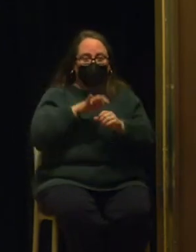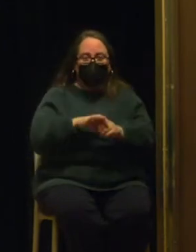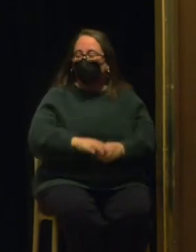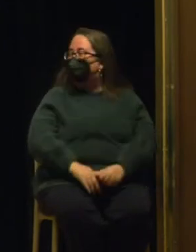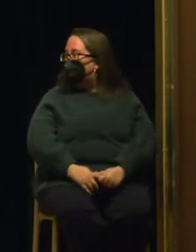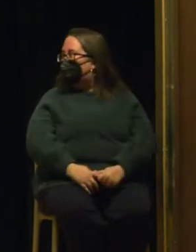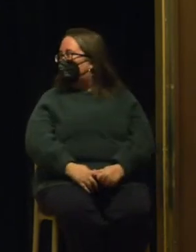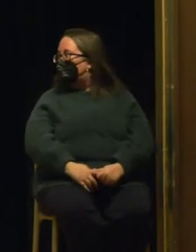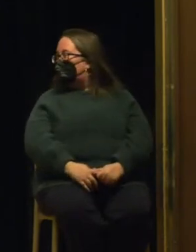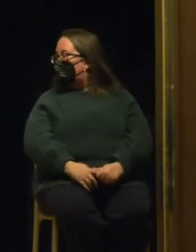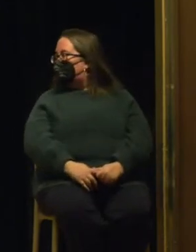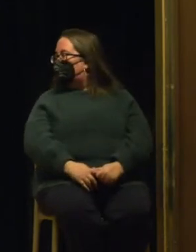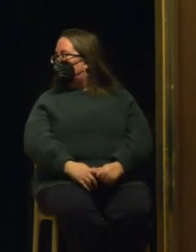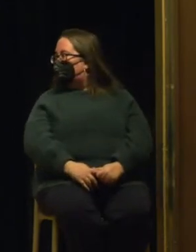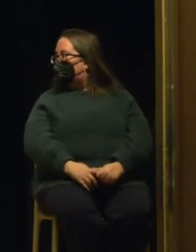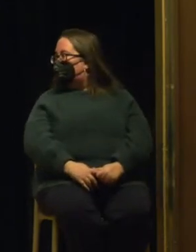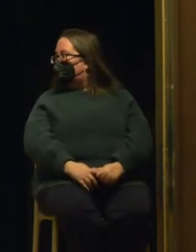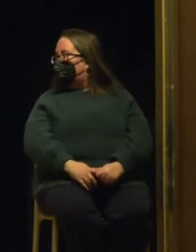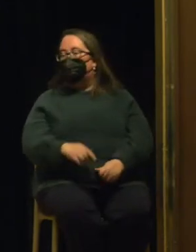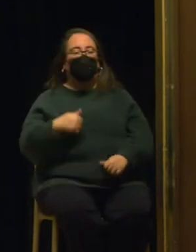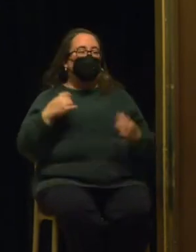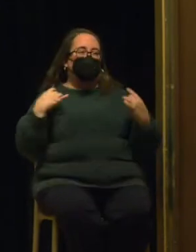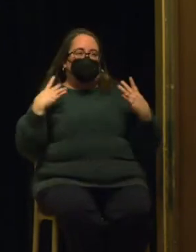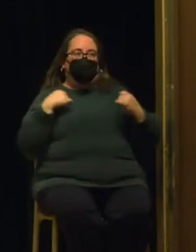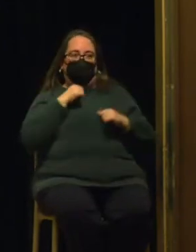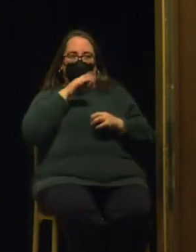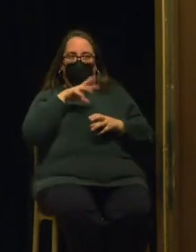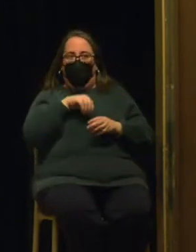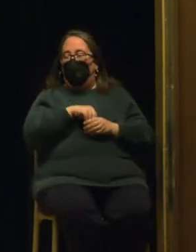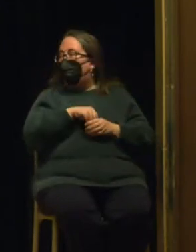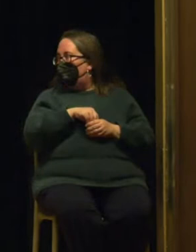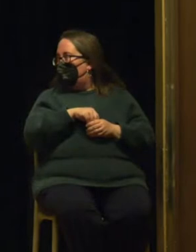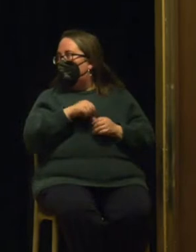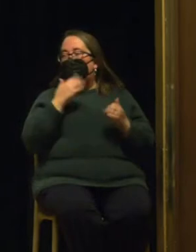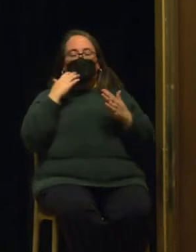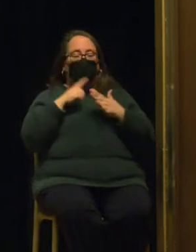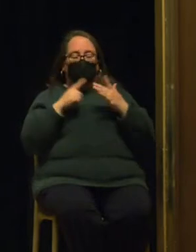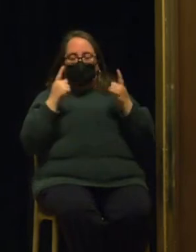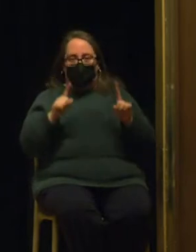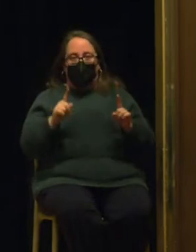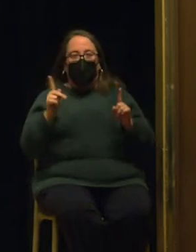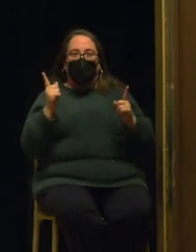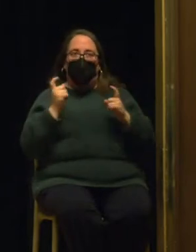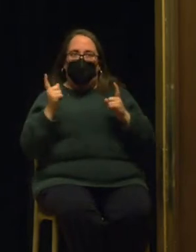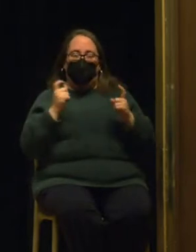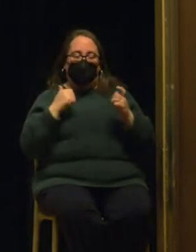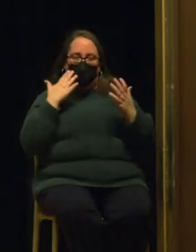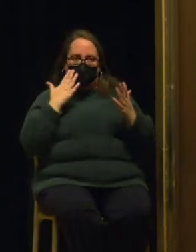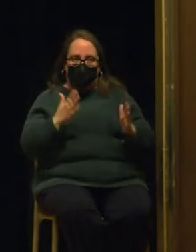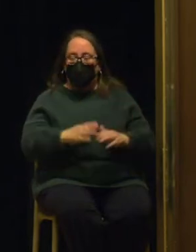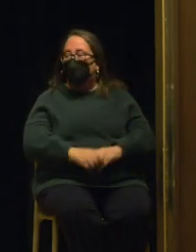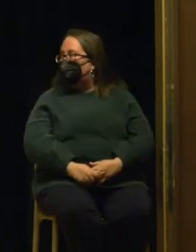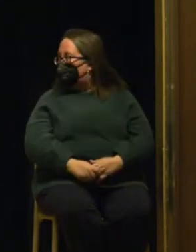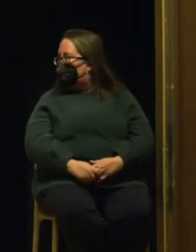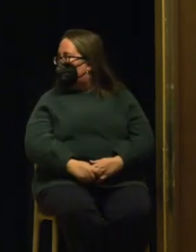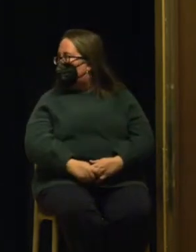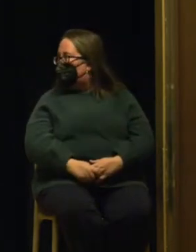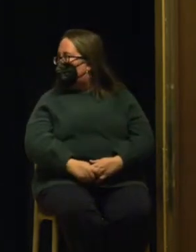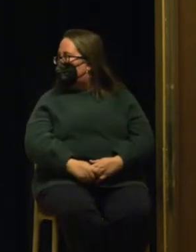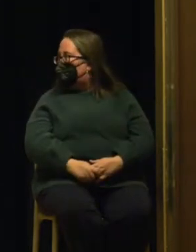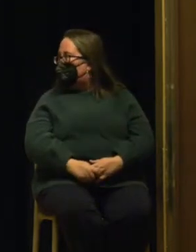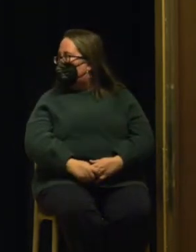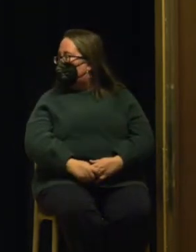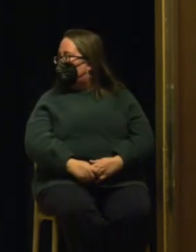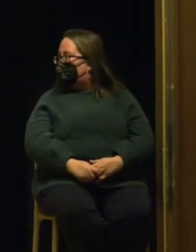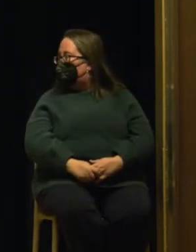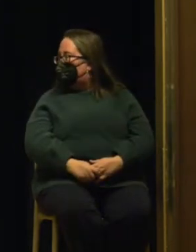What do y'all think? So I'm not involved in it. I don't know what's going on. People keep asking me. But they're